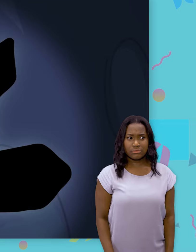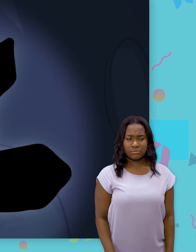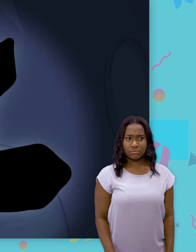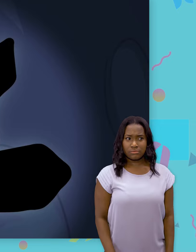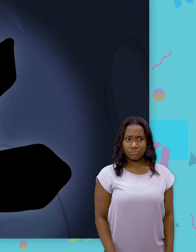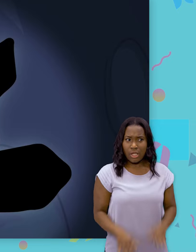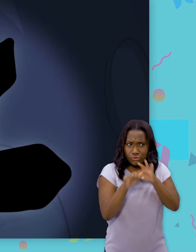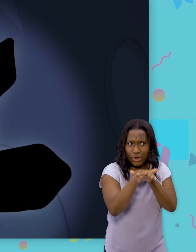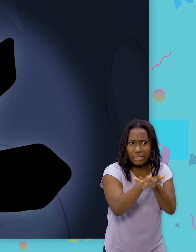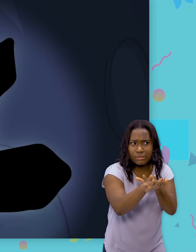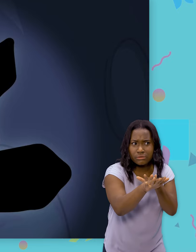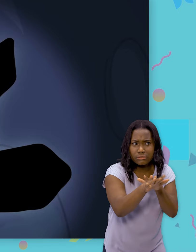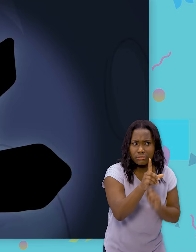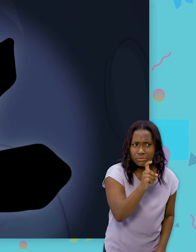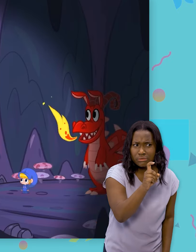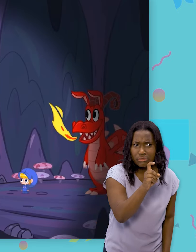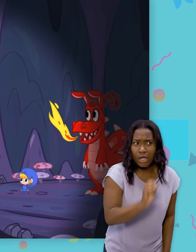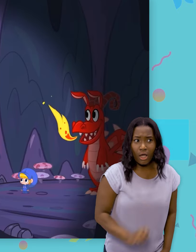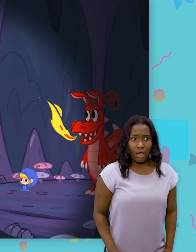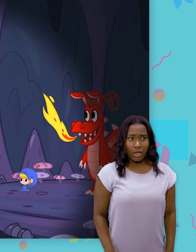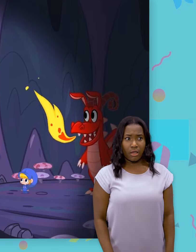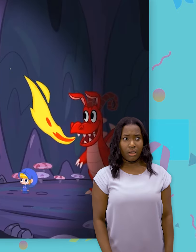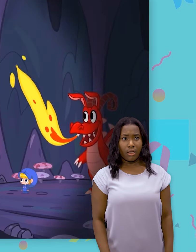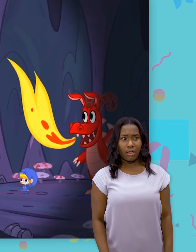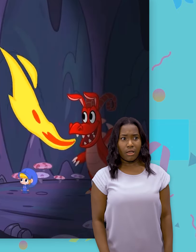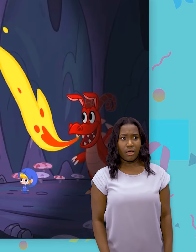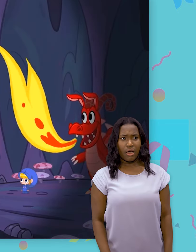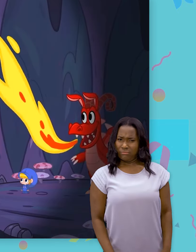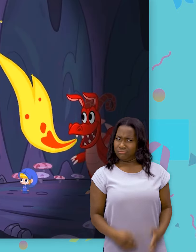Hello? Mr. Dragon?